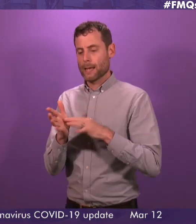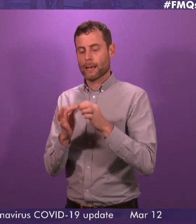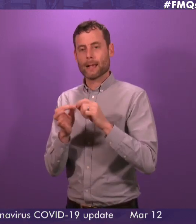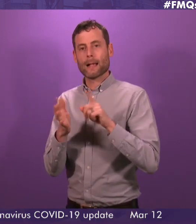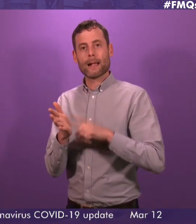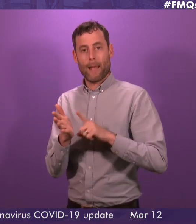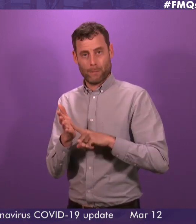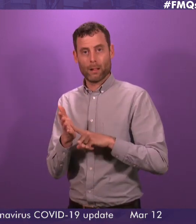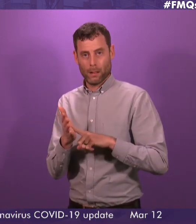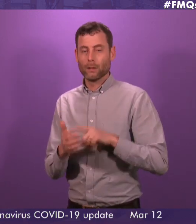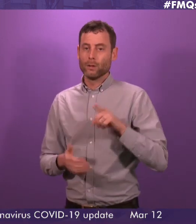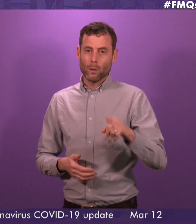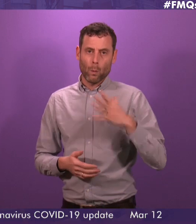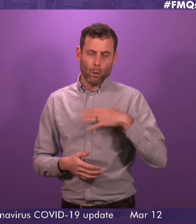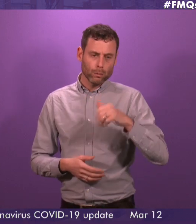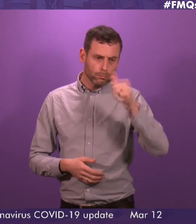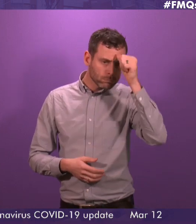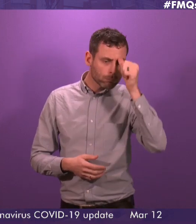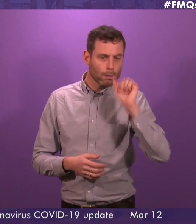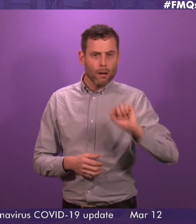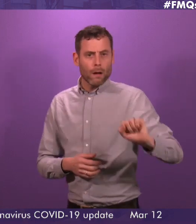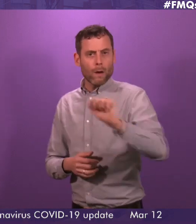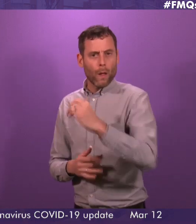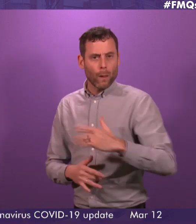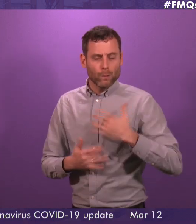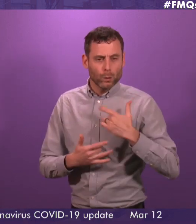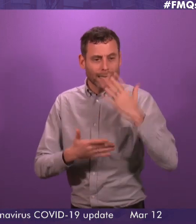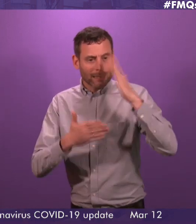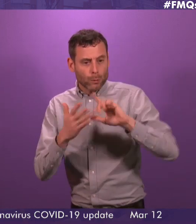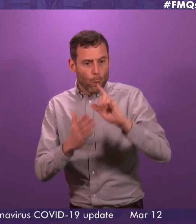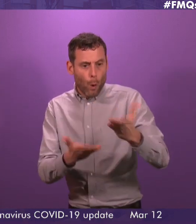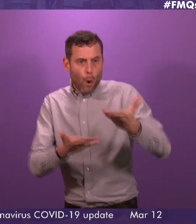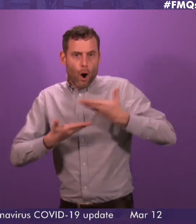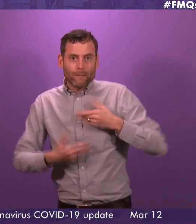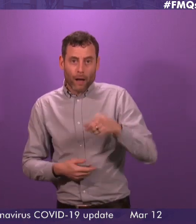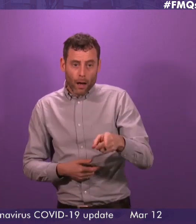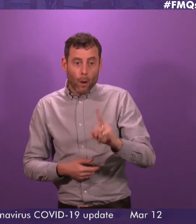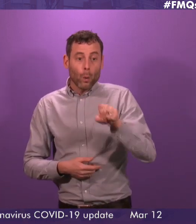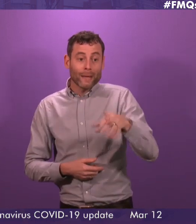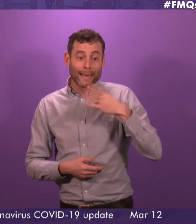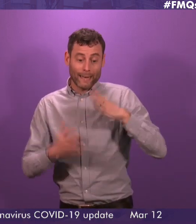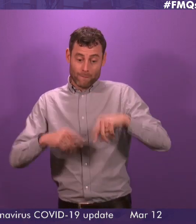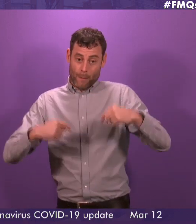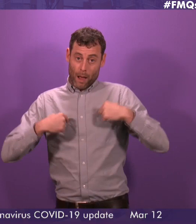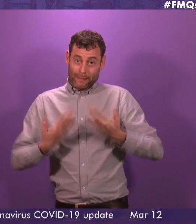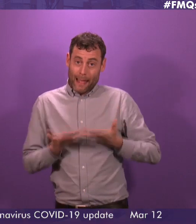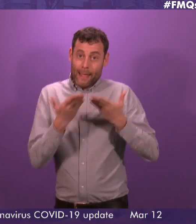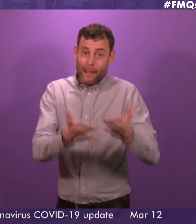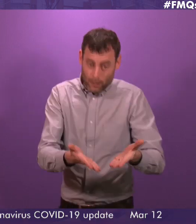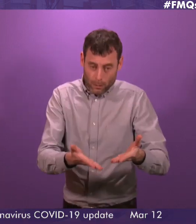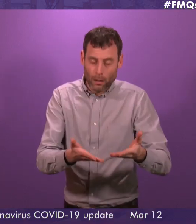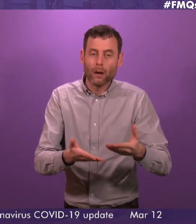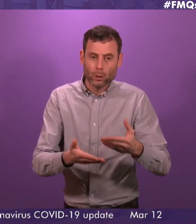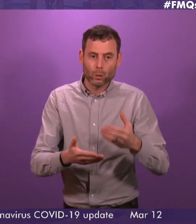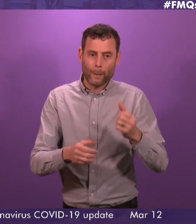third sector all that they can offer in this regard and what they might need in order to help them do that.